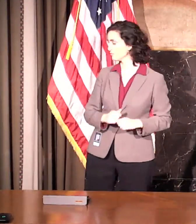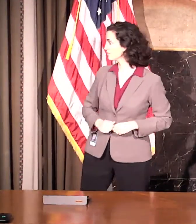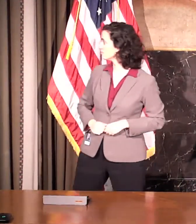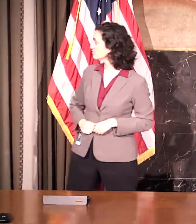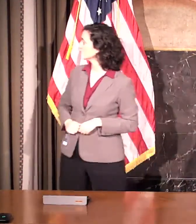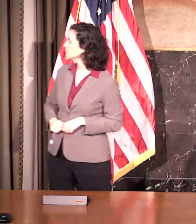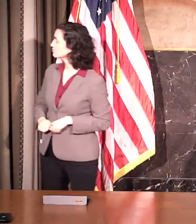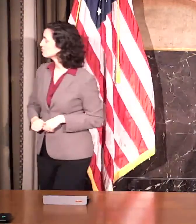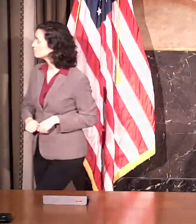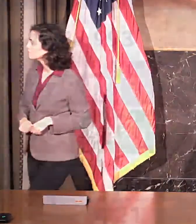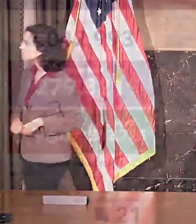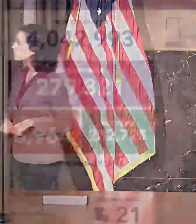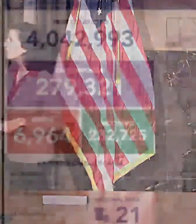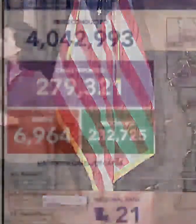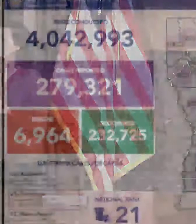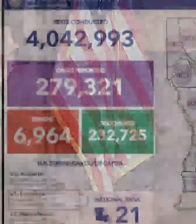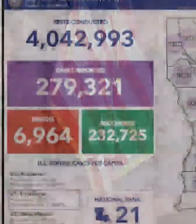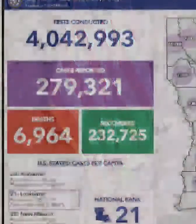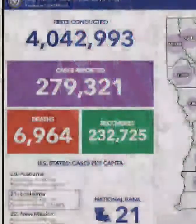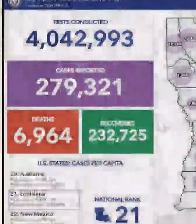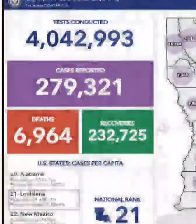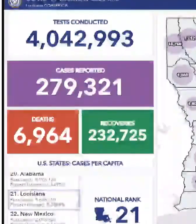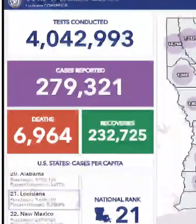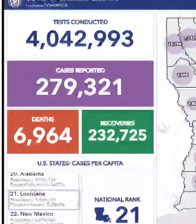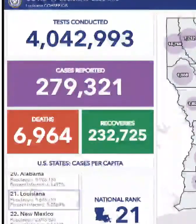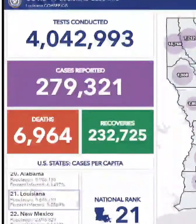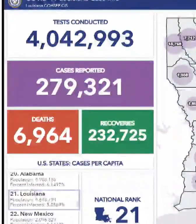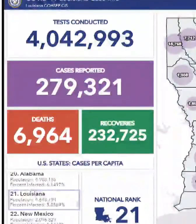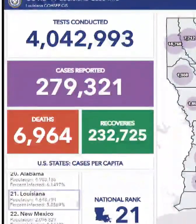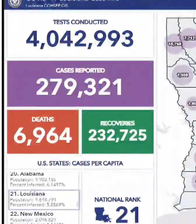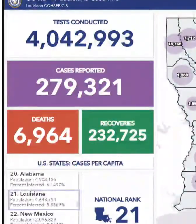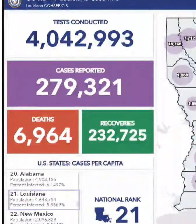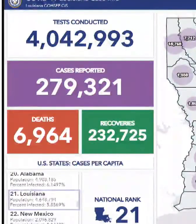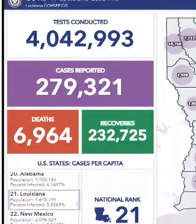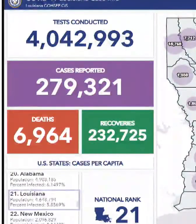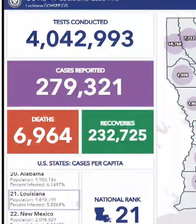3,506 new cases of COVID-19 on